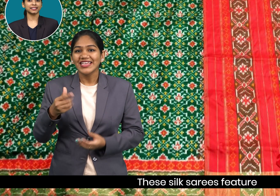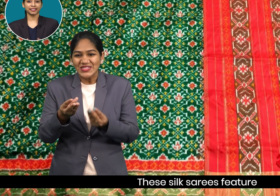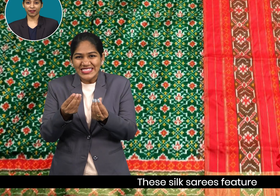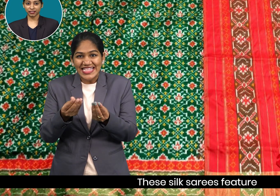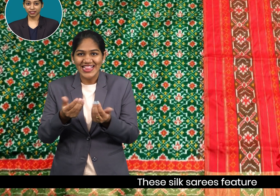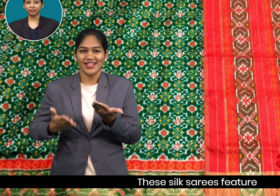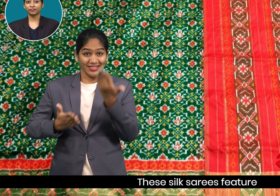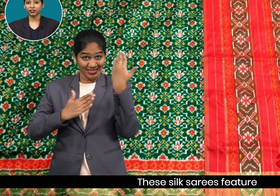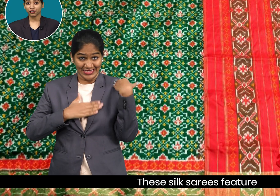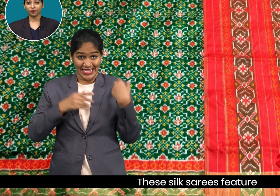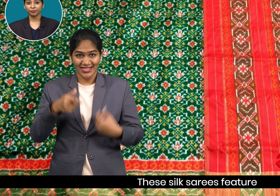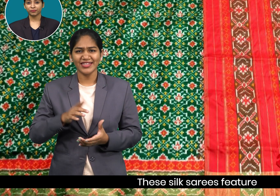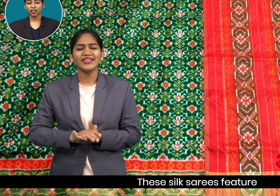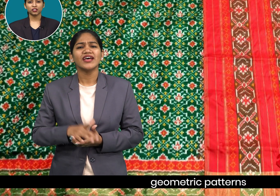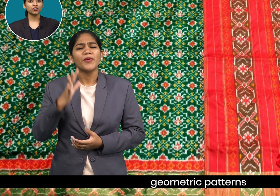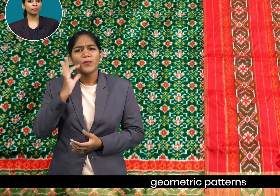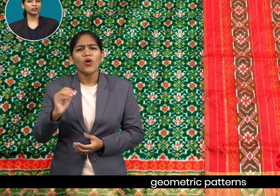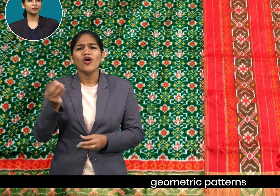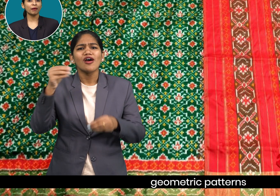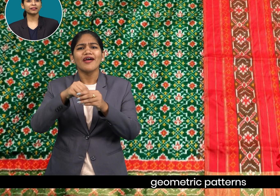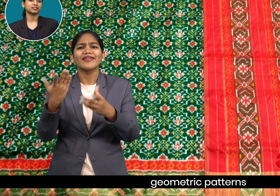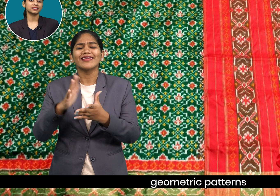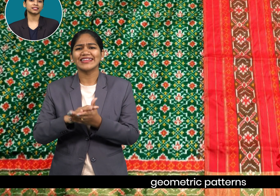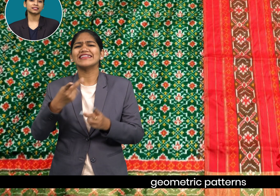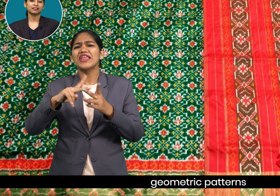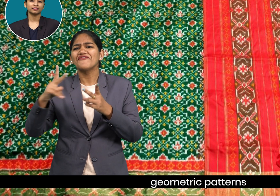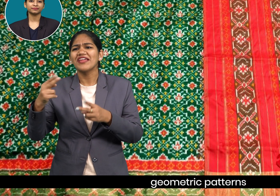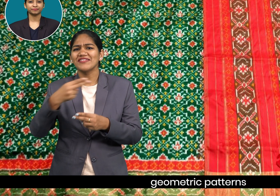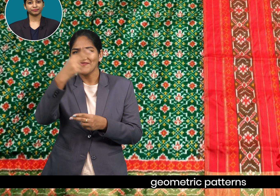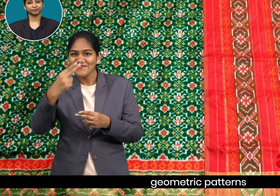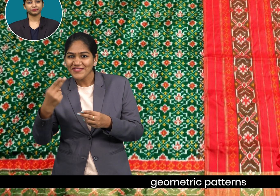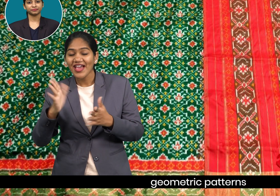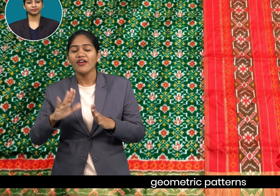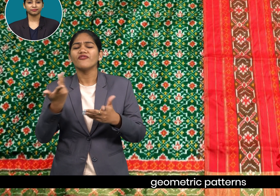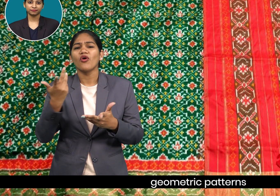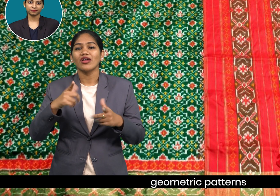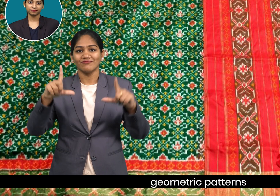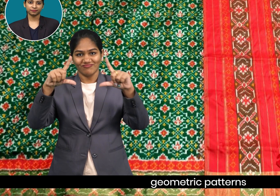These silk saris feature geometric patterns.